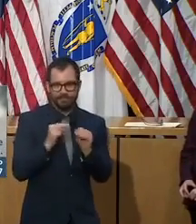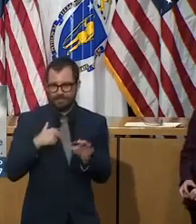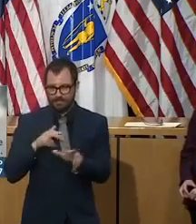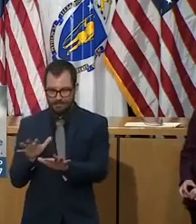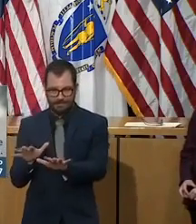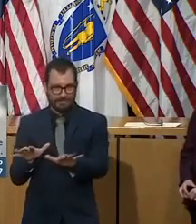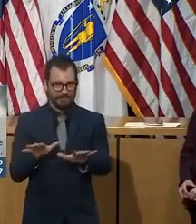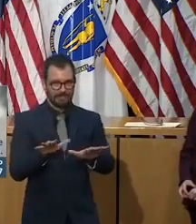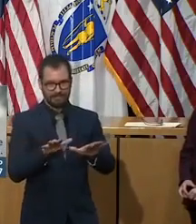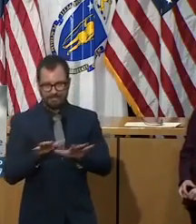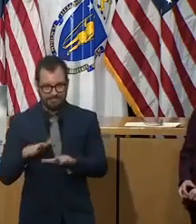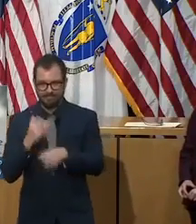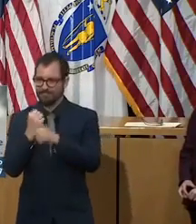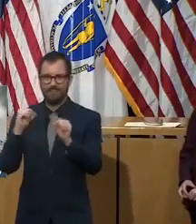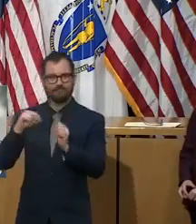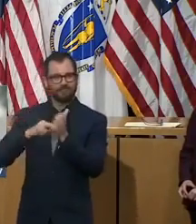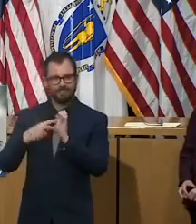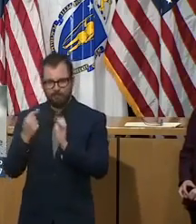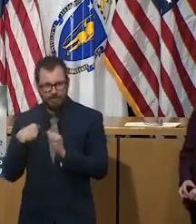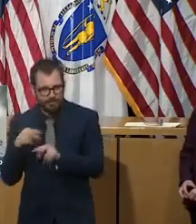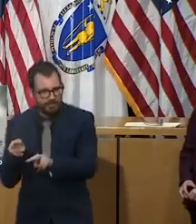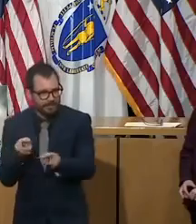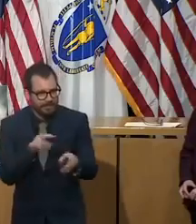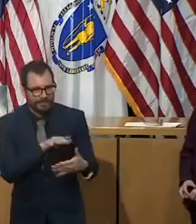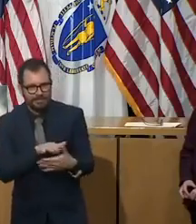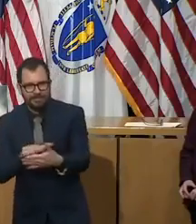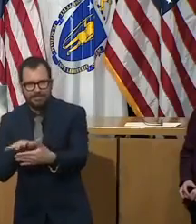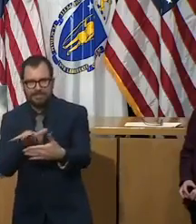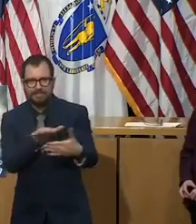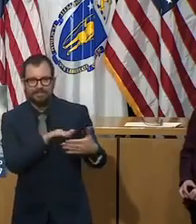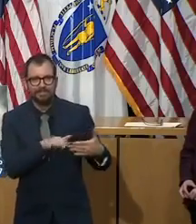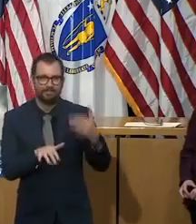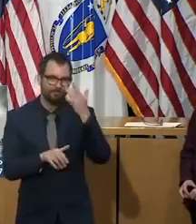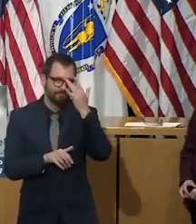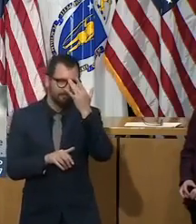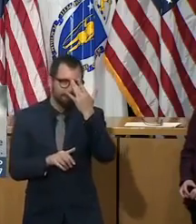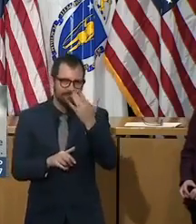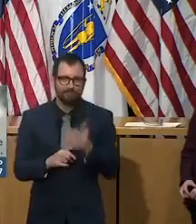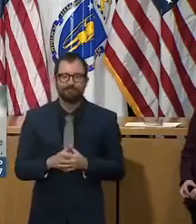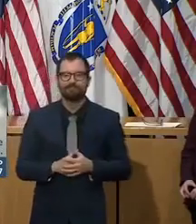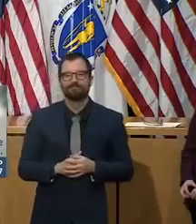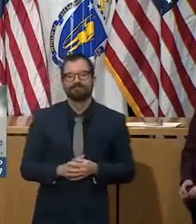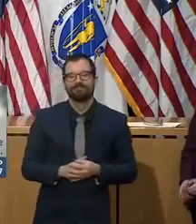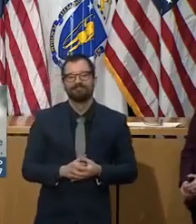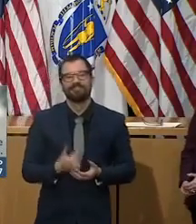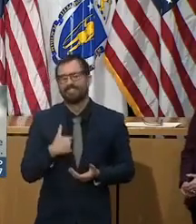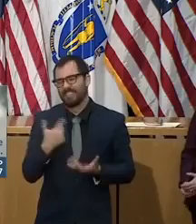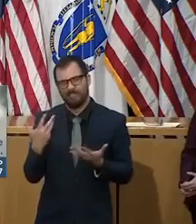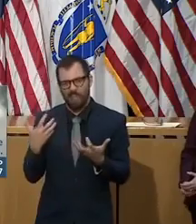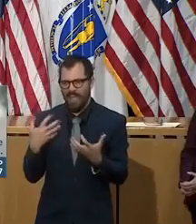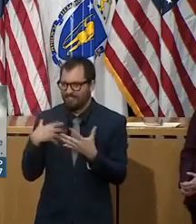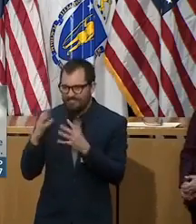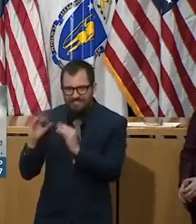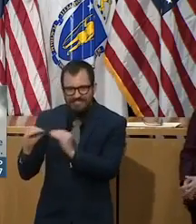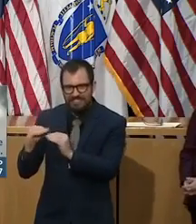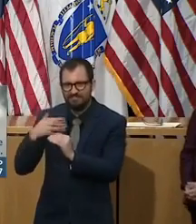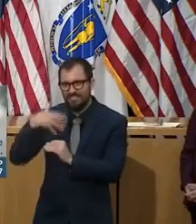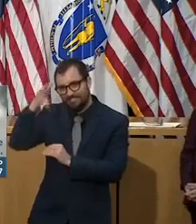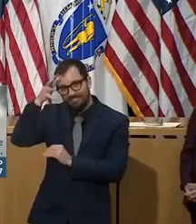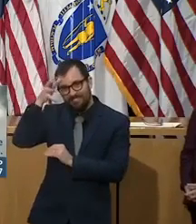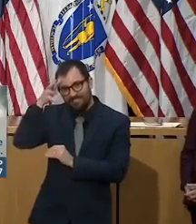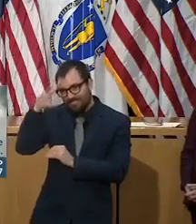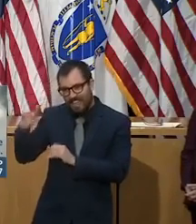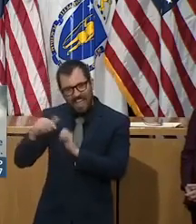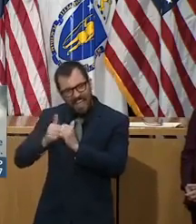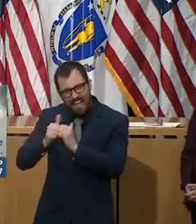to use my dad's always had a cell phone, but he never really uses it, okay? But